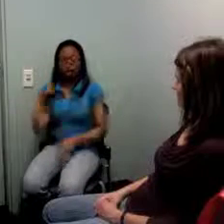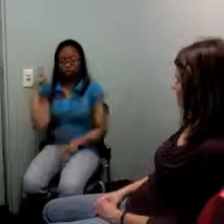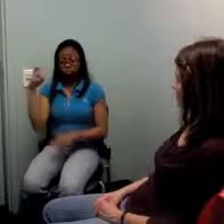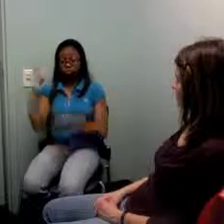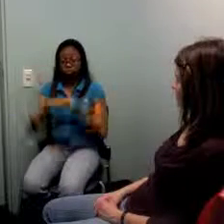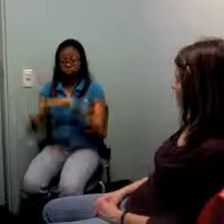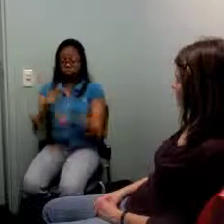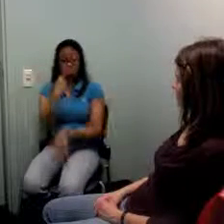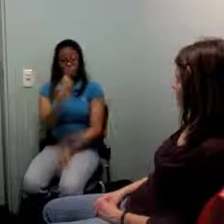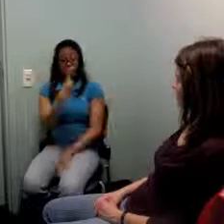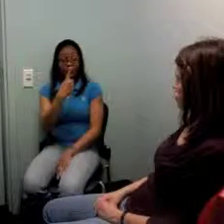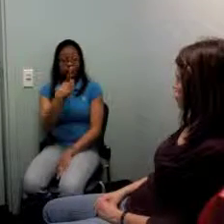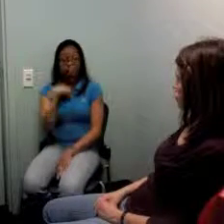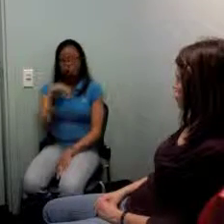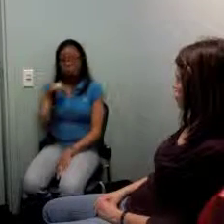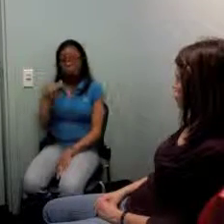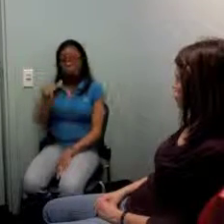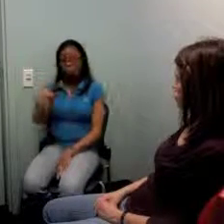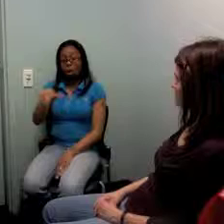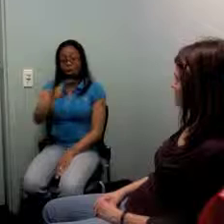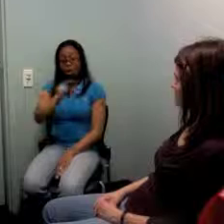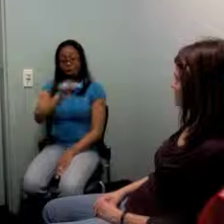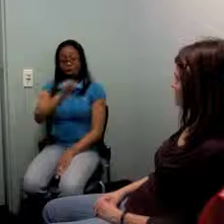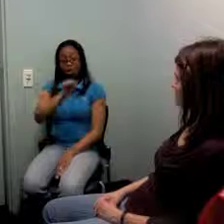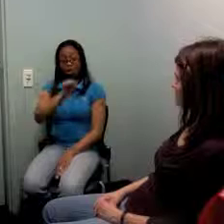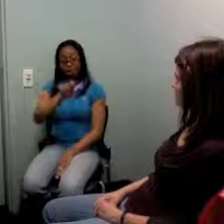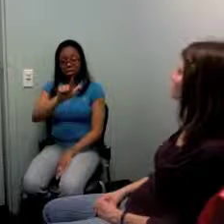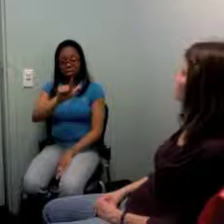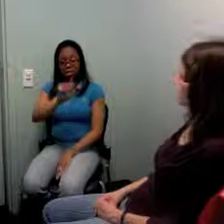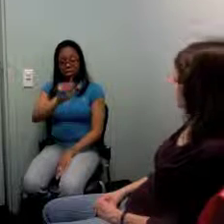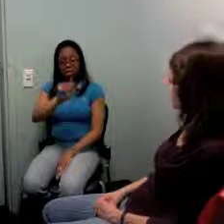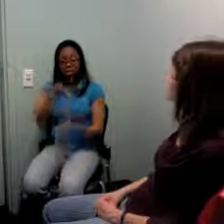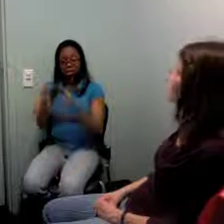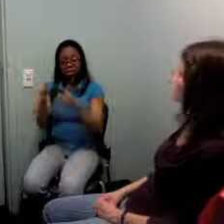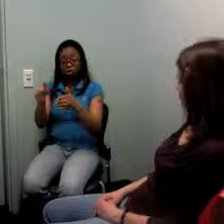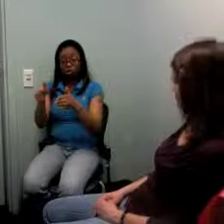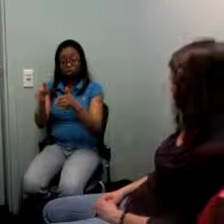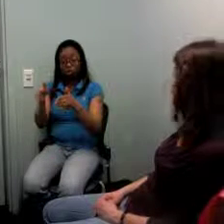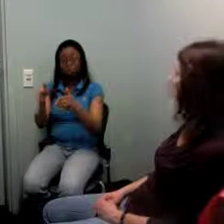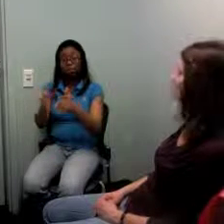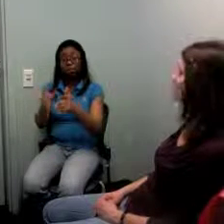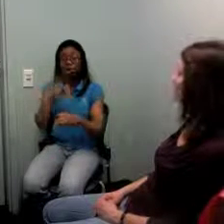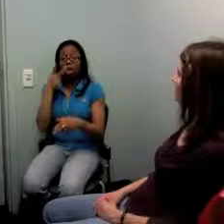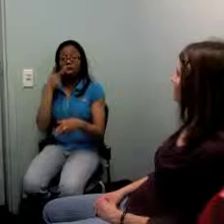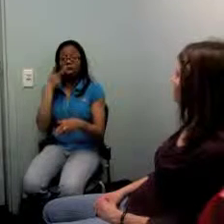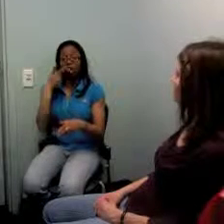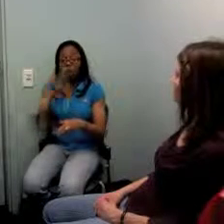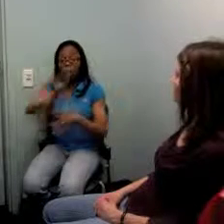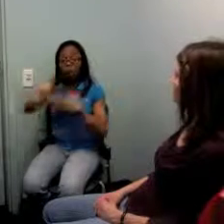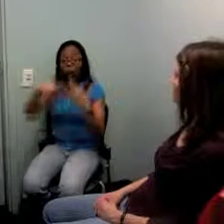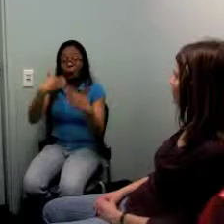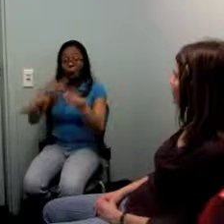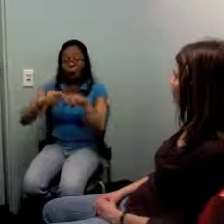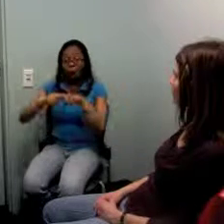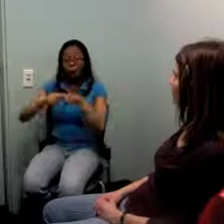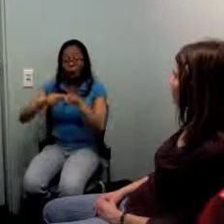to LaSalle Street Station, and I saw all the trains lined up, and I freaked out because I didn't know which train to